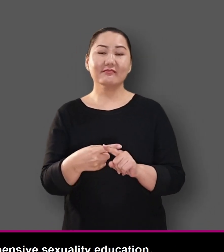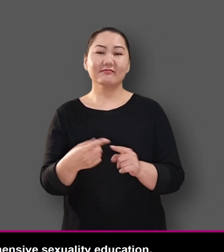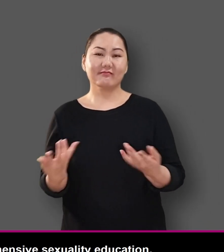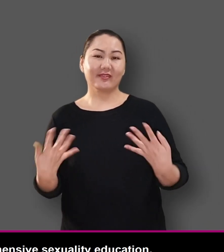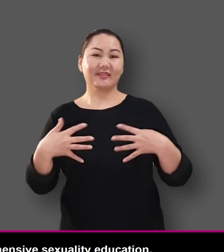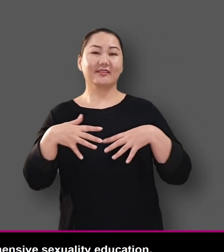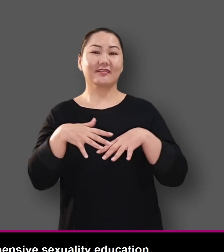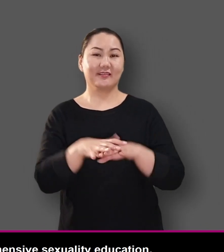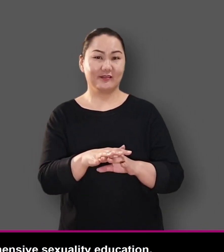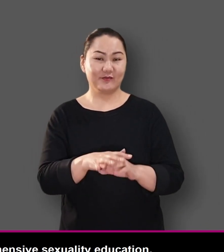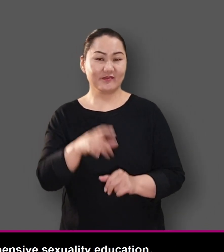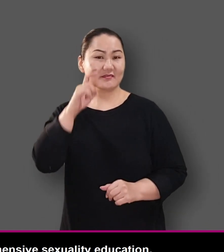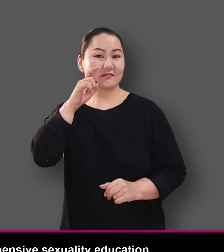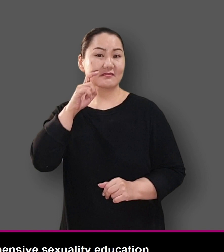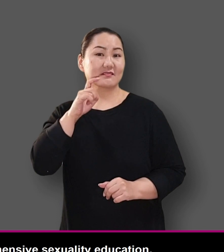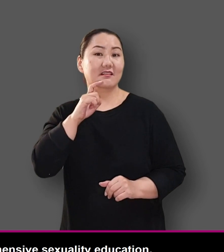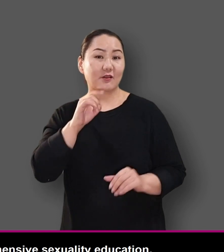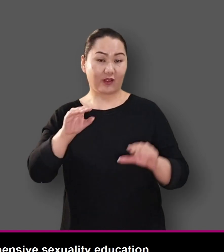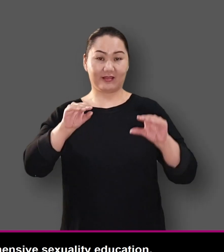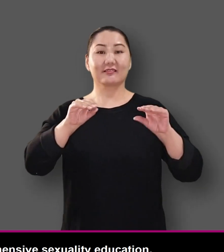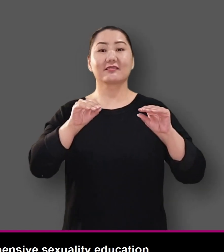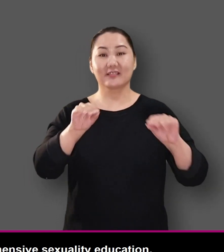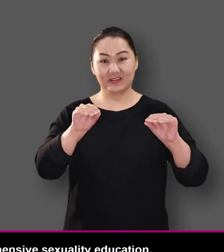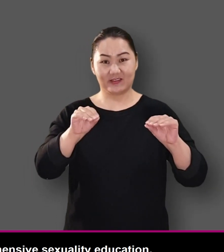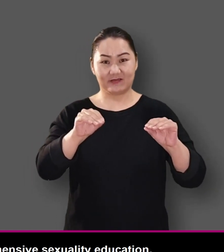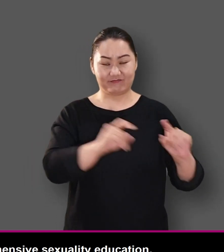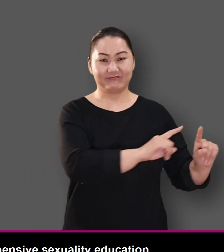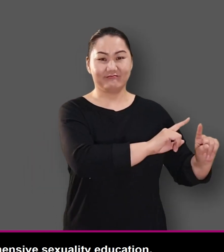and inclusive comprehensive sexuality education.